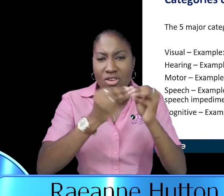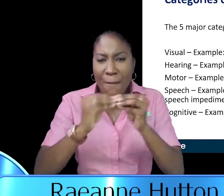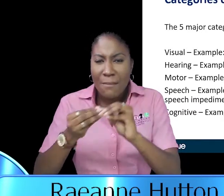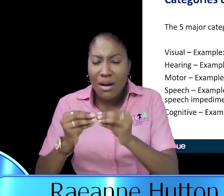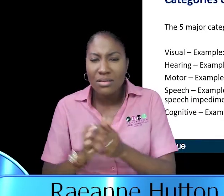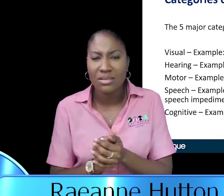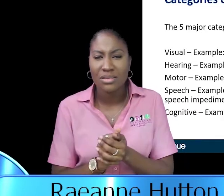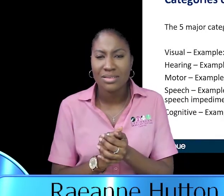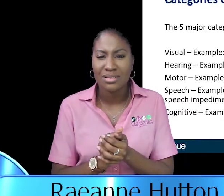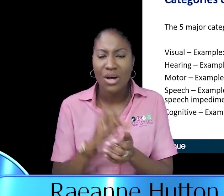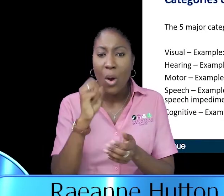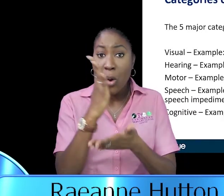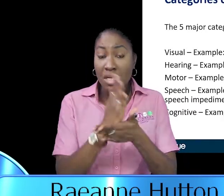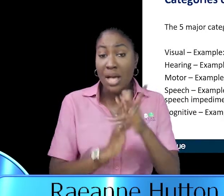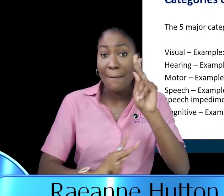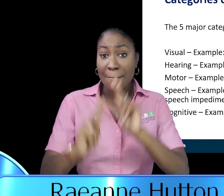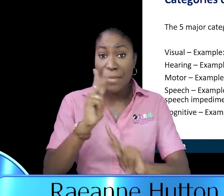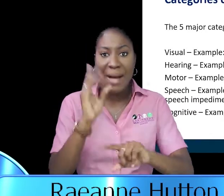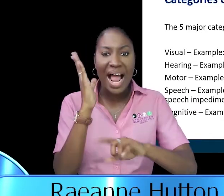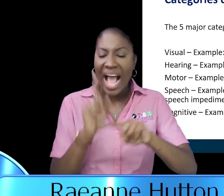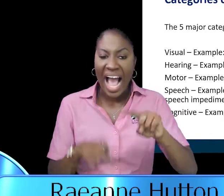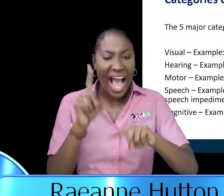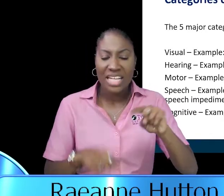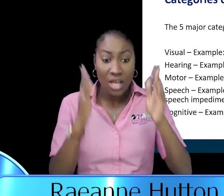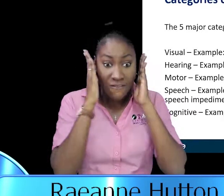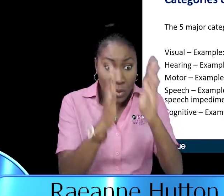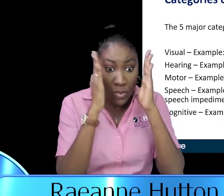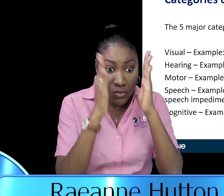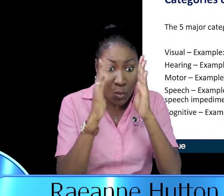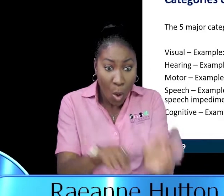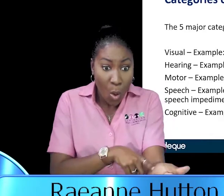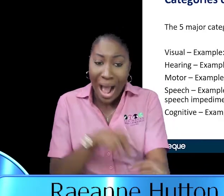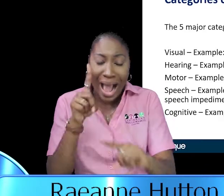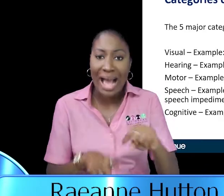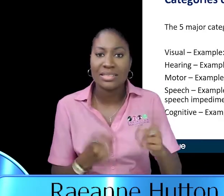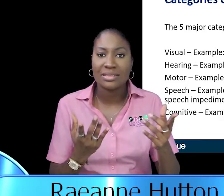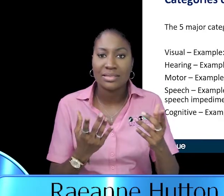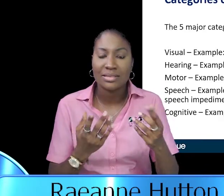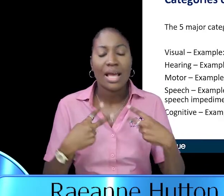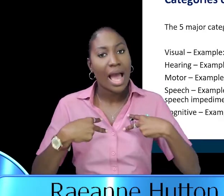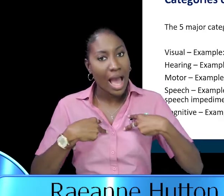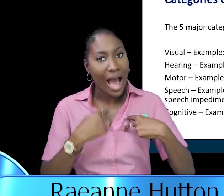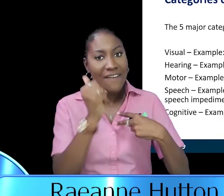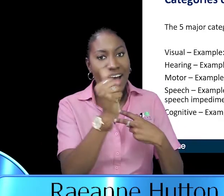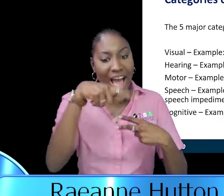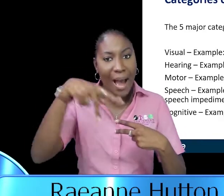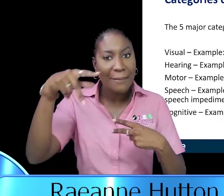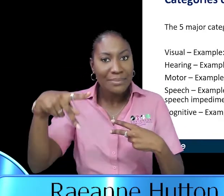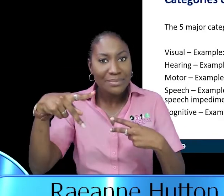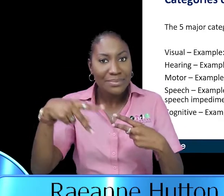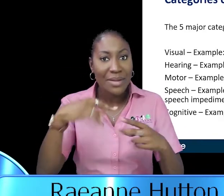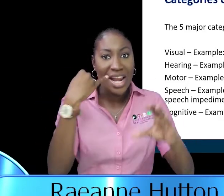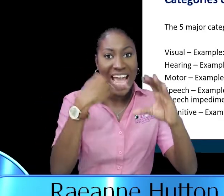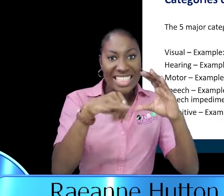Some people have attention deficit issues. And so there's a lot of access to the internet or